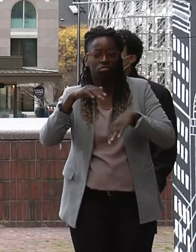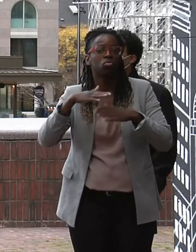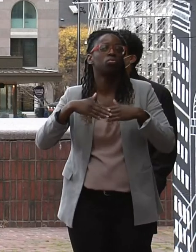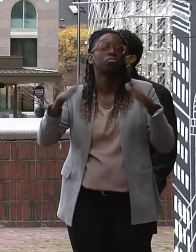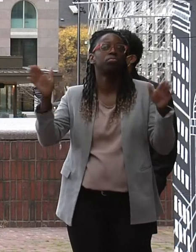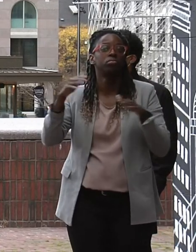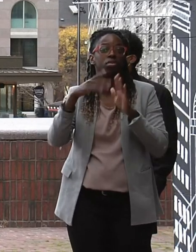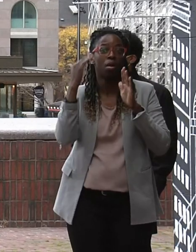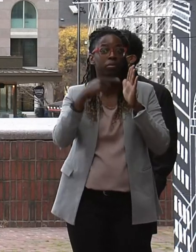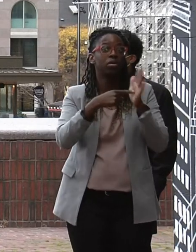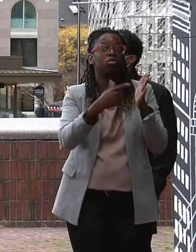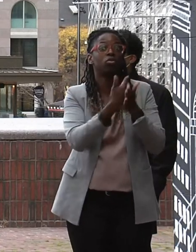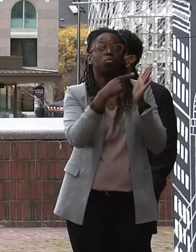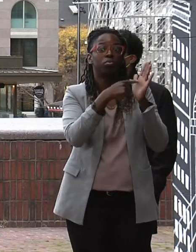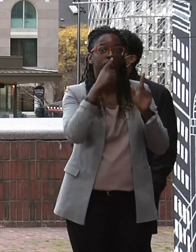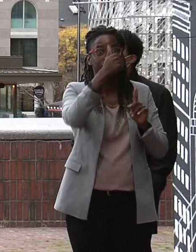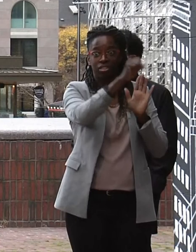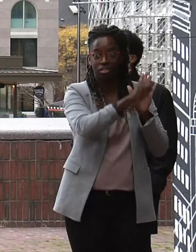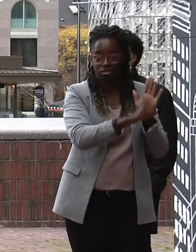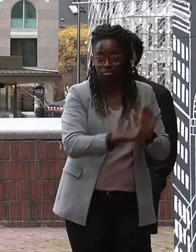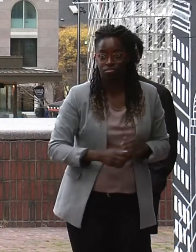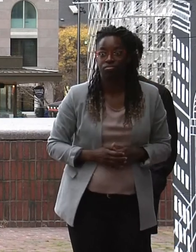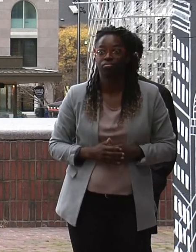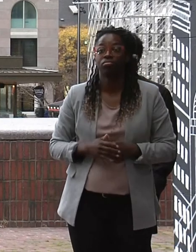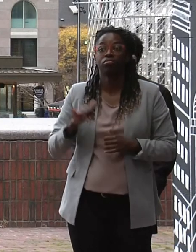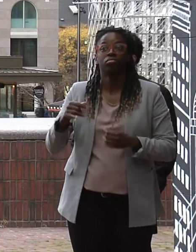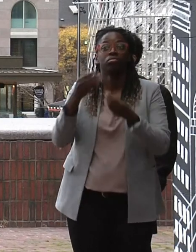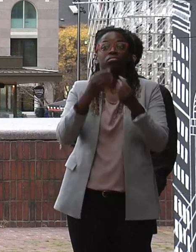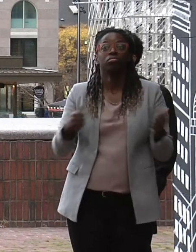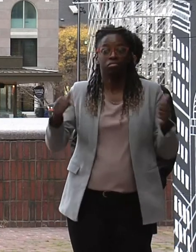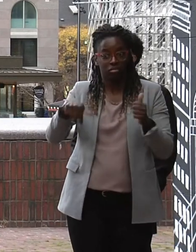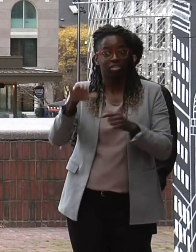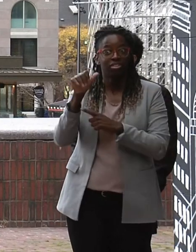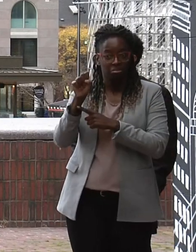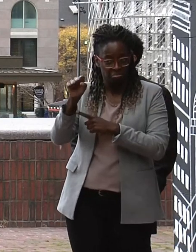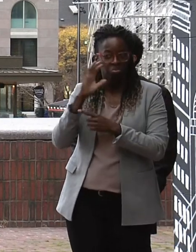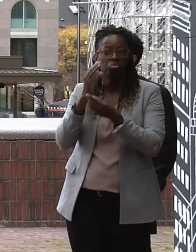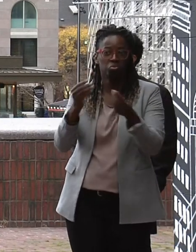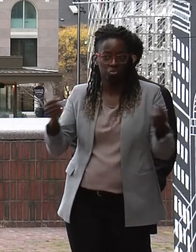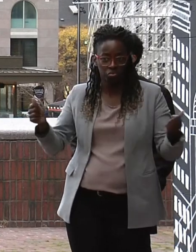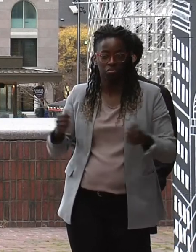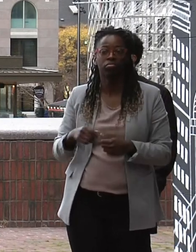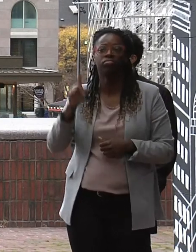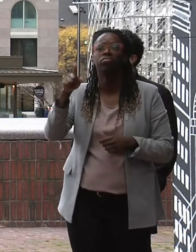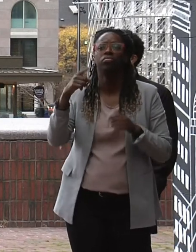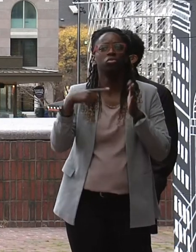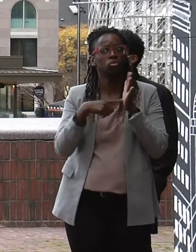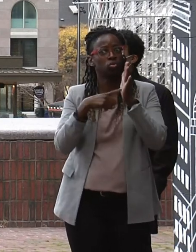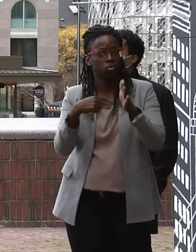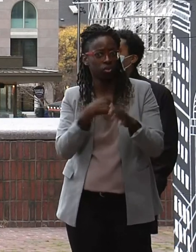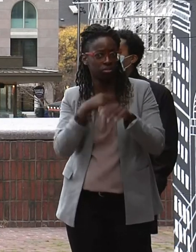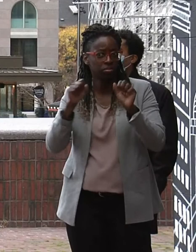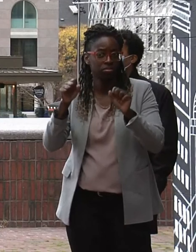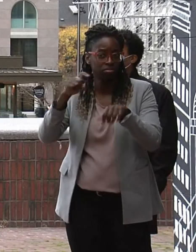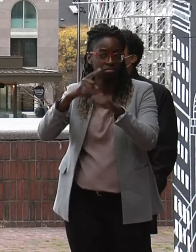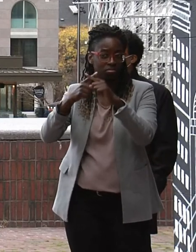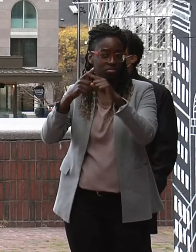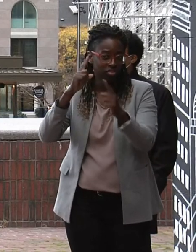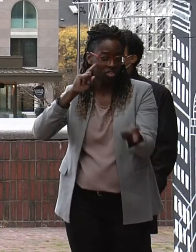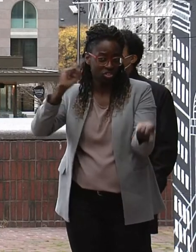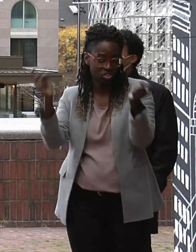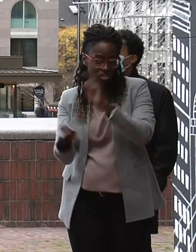mayor, they truly do speak to what is possible when we lean into the challenge, determined to make